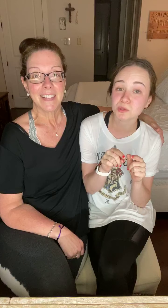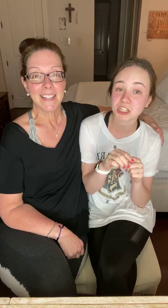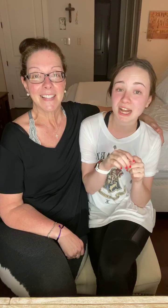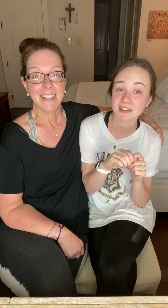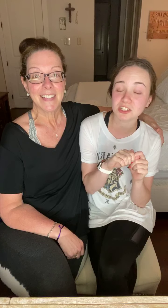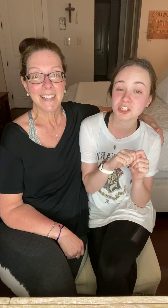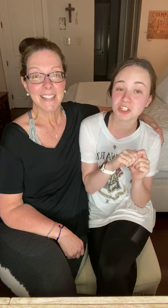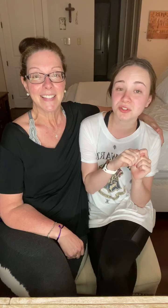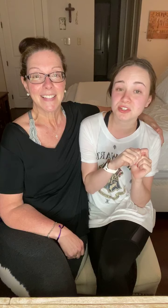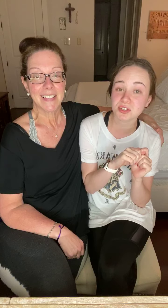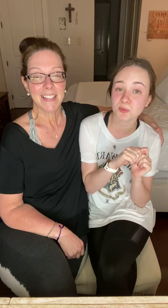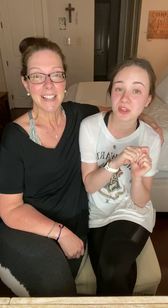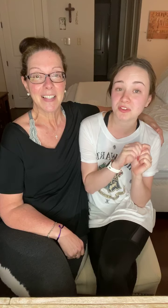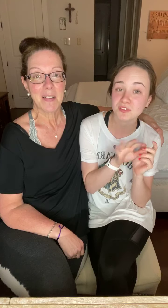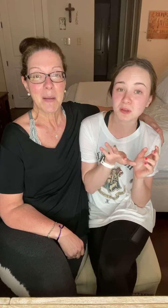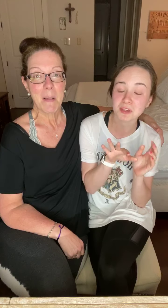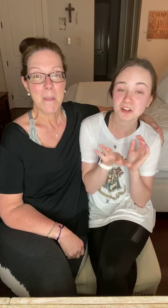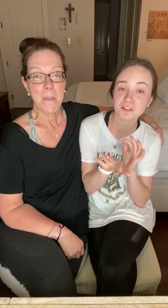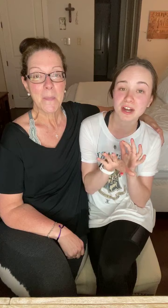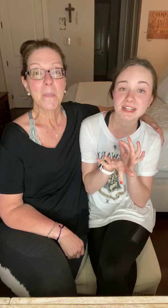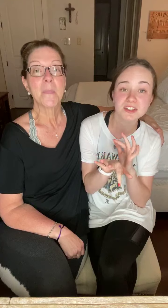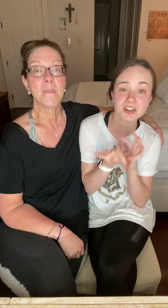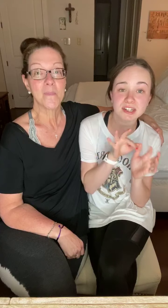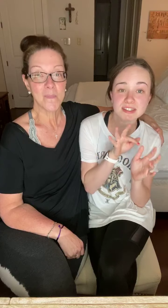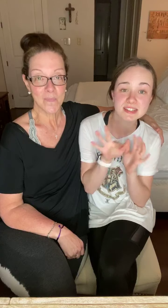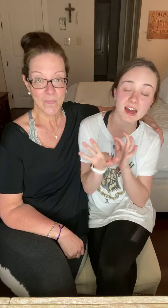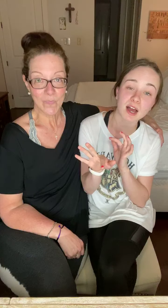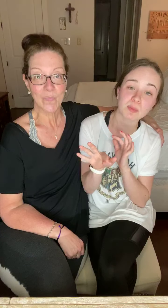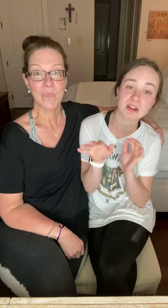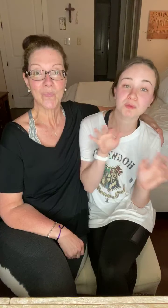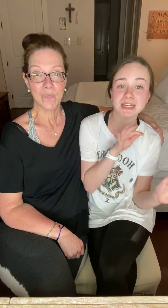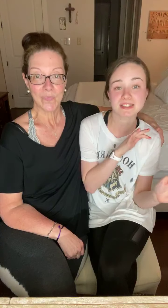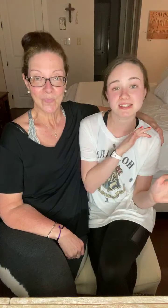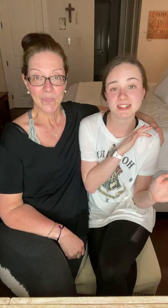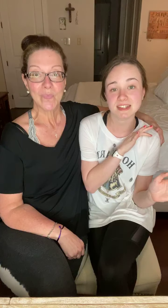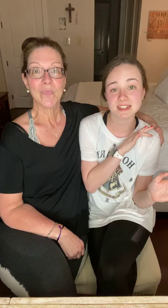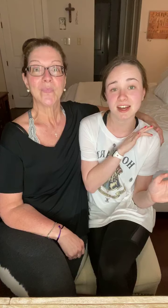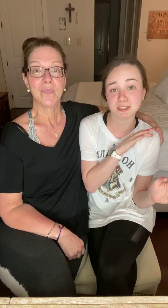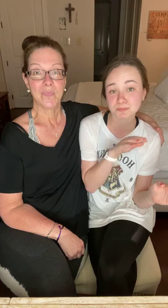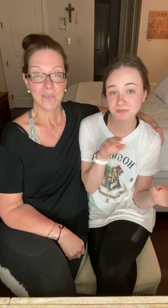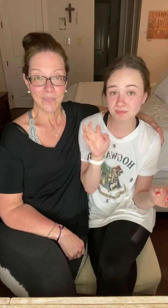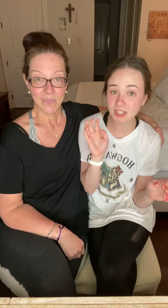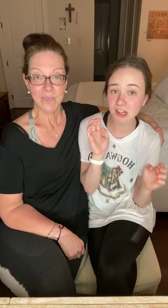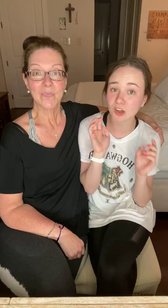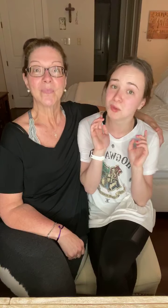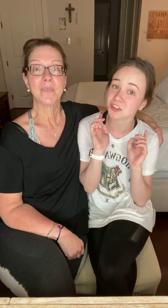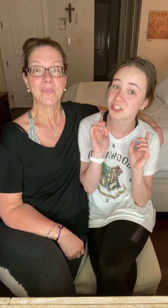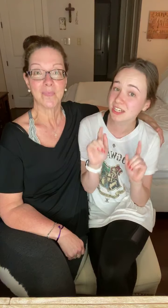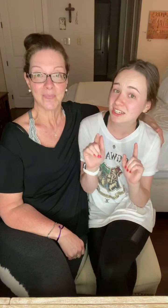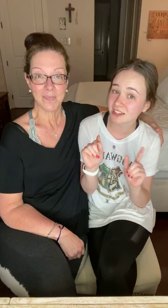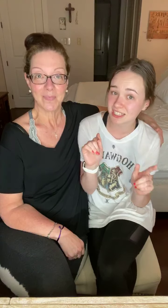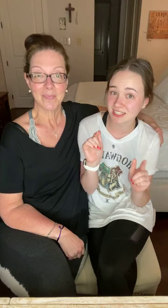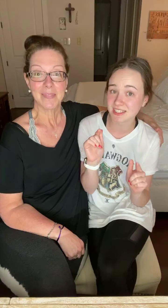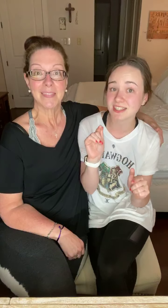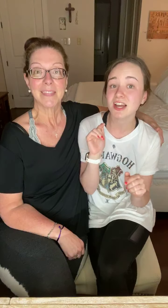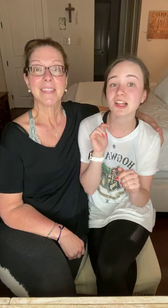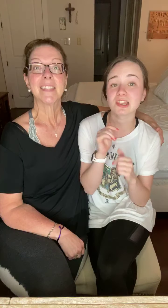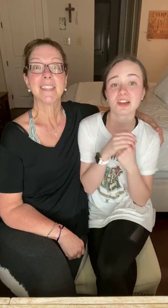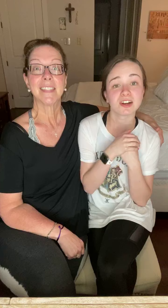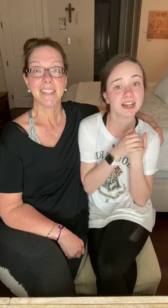challenge too to do with your family or your friends during this time when everybody has to stay inside. Along with your TikTok dances, learn how